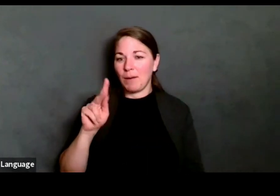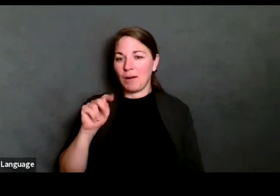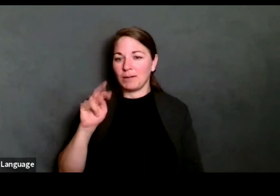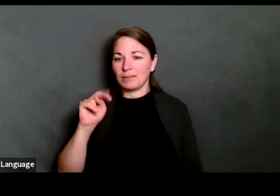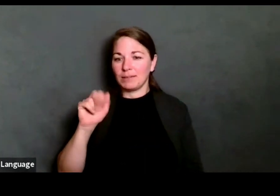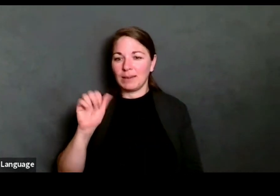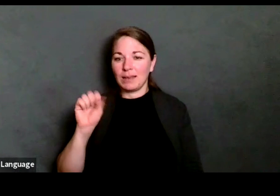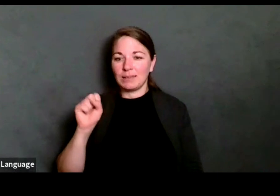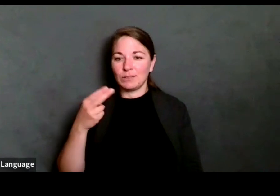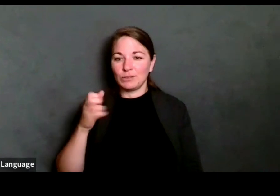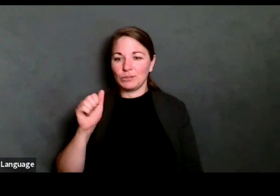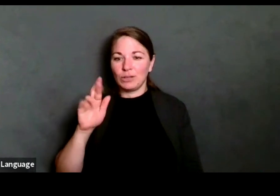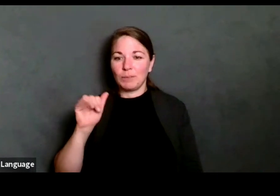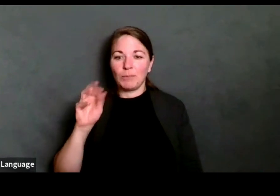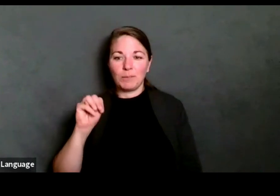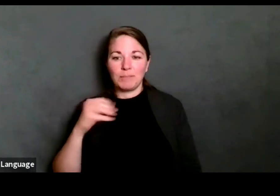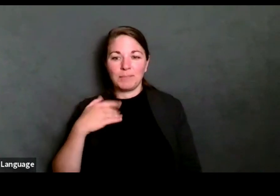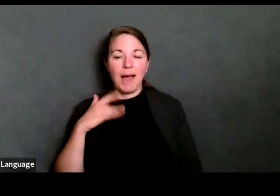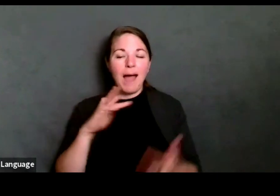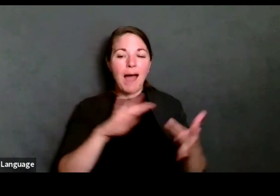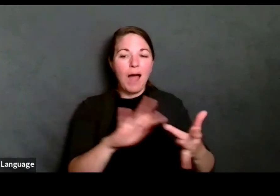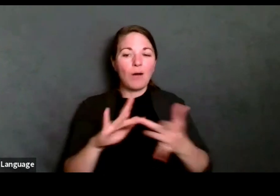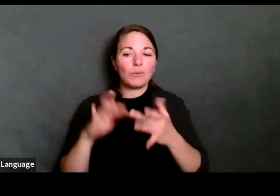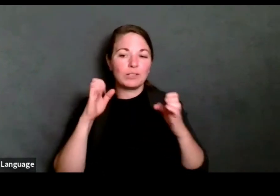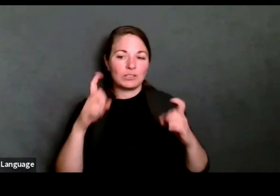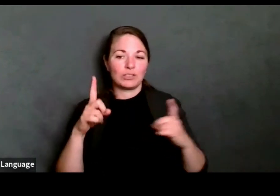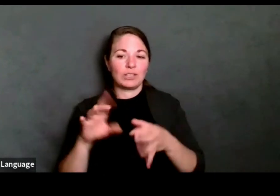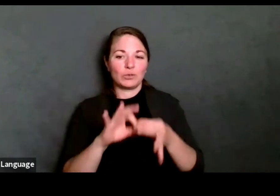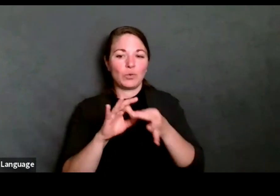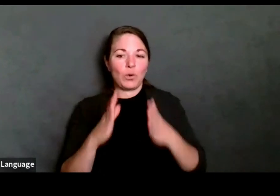Education Coordinator at SAS, and my email address is